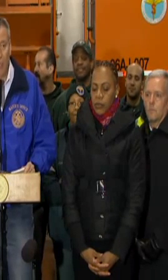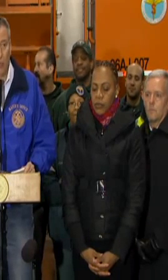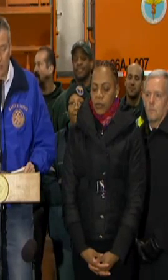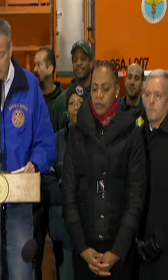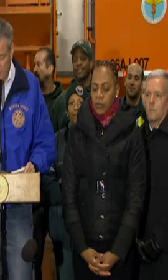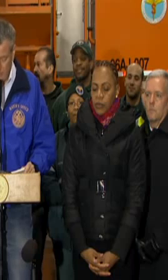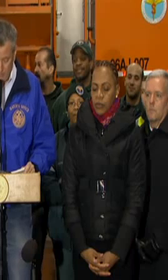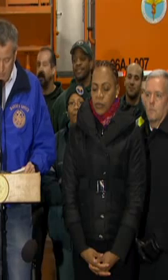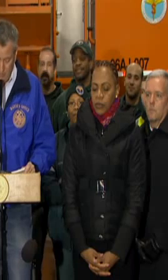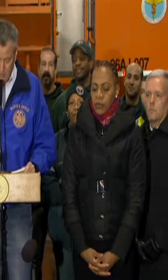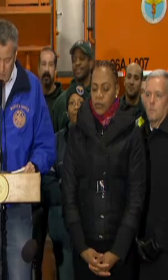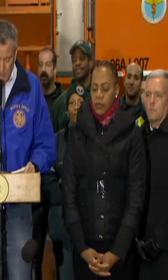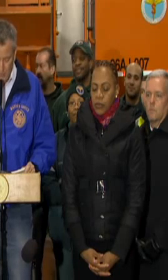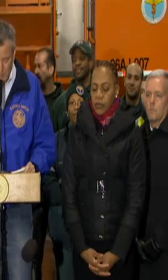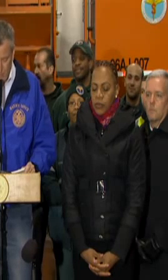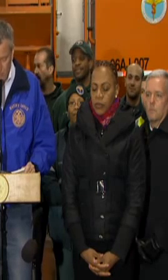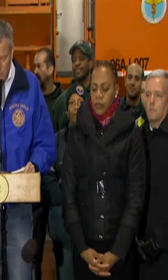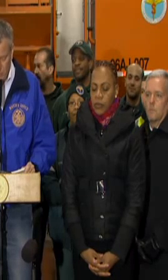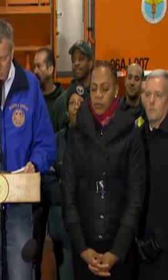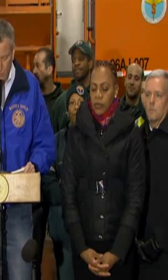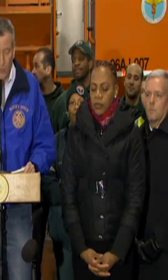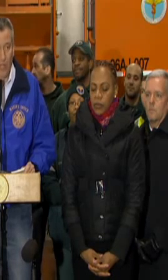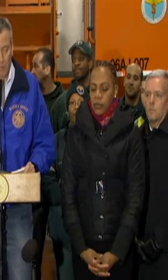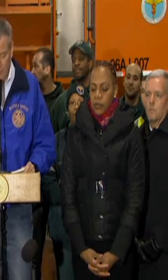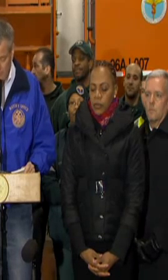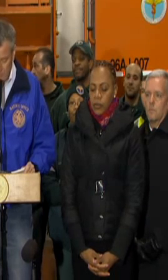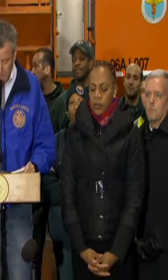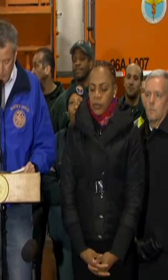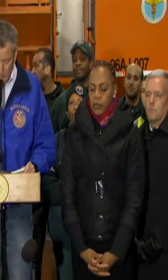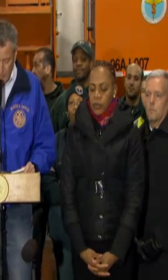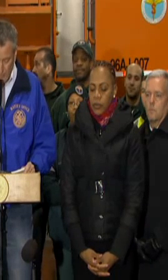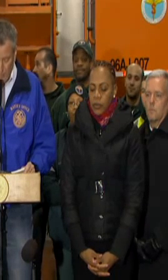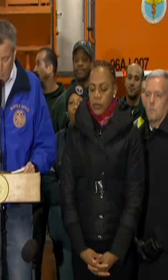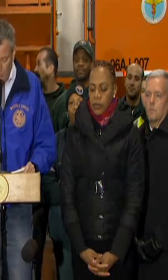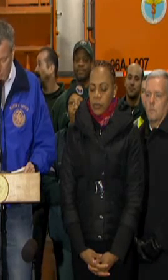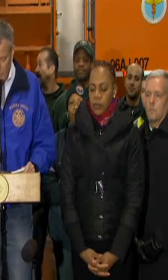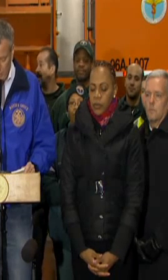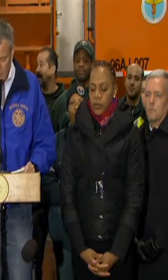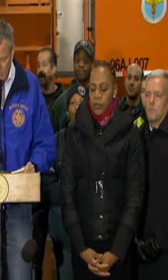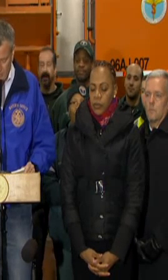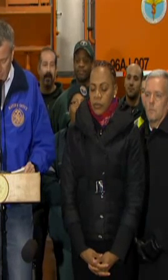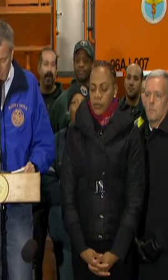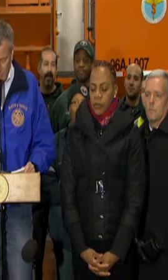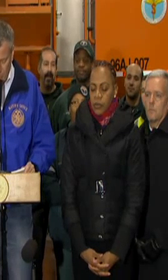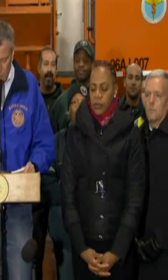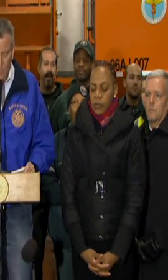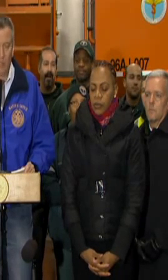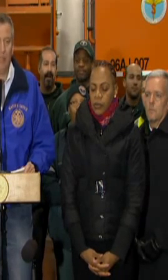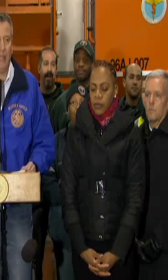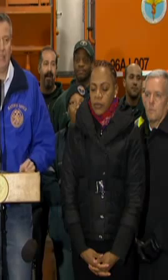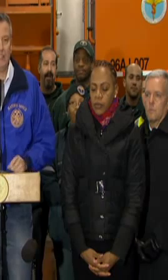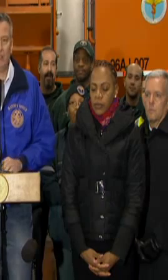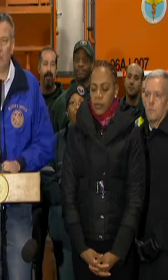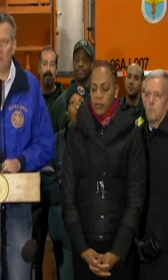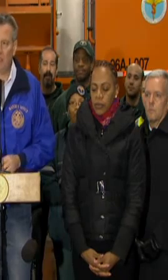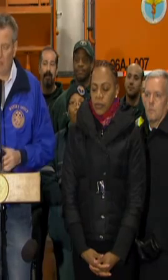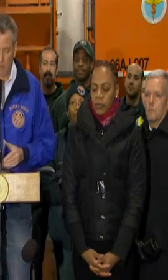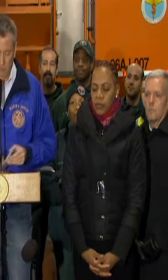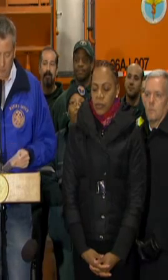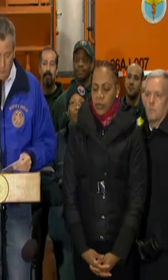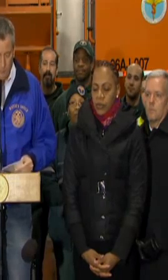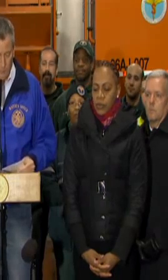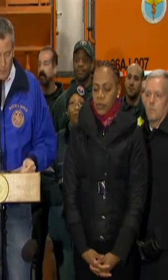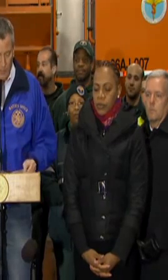personas mayores y vecinos vulnerables que podrían necesitar ayuda esta